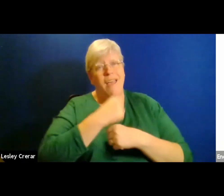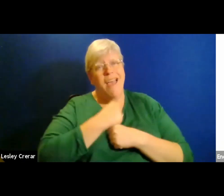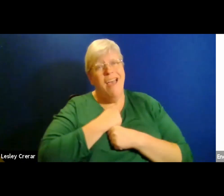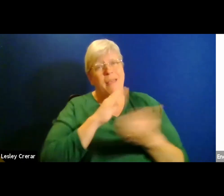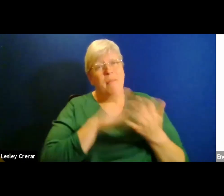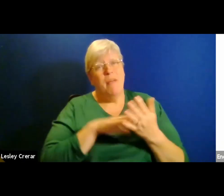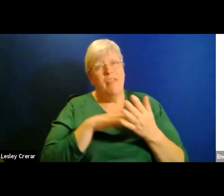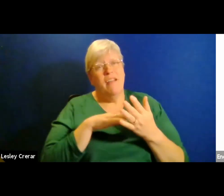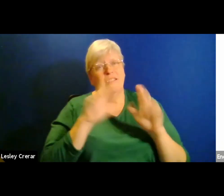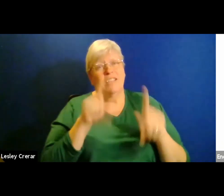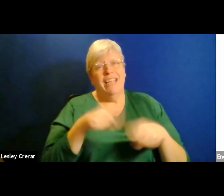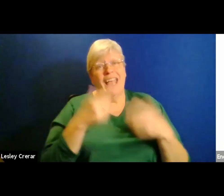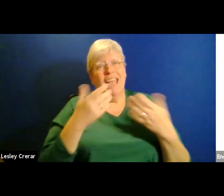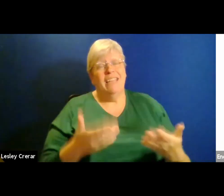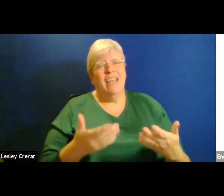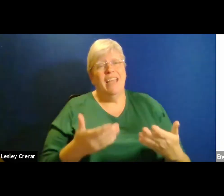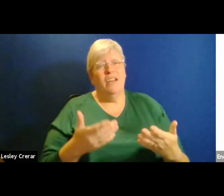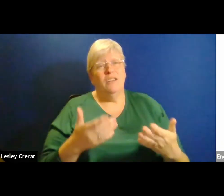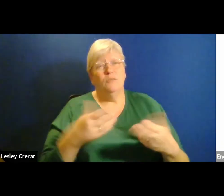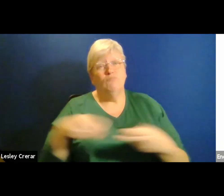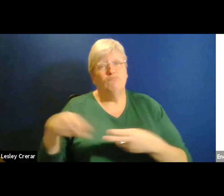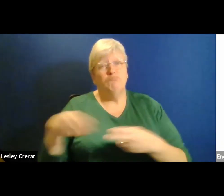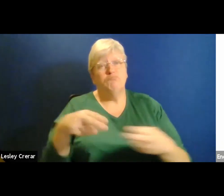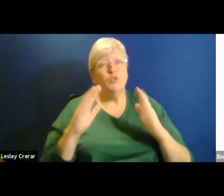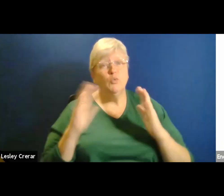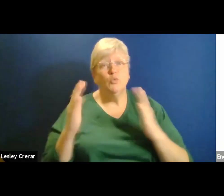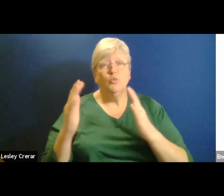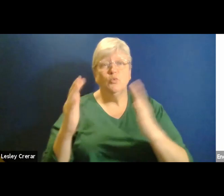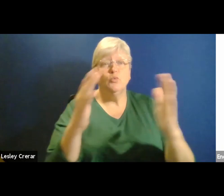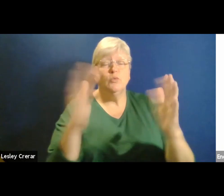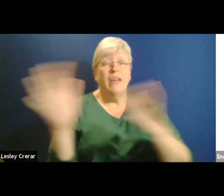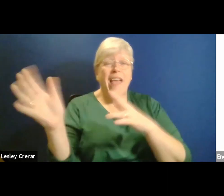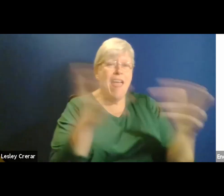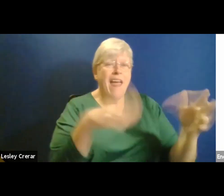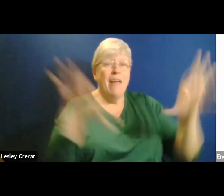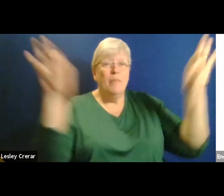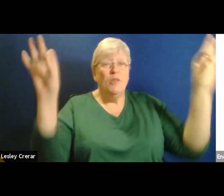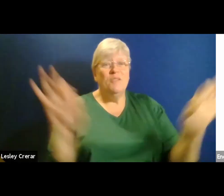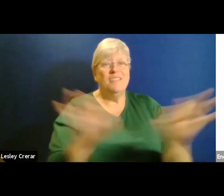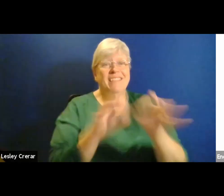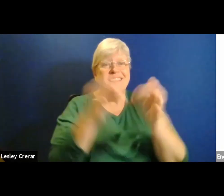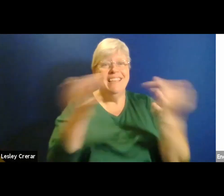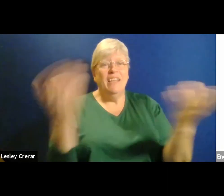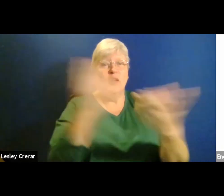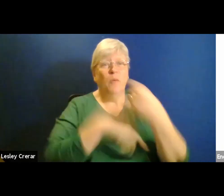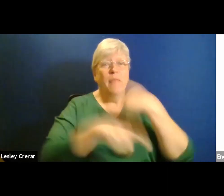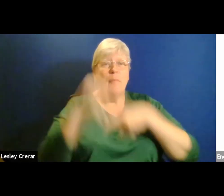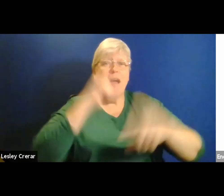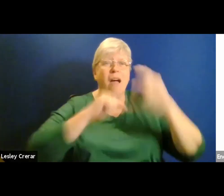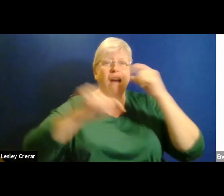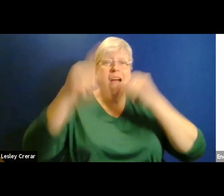anymore. In a woodland path where the air is made music with unending birds in dark and